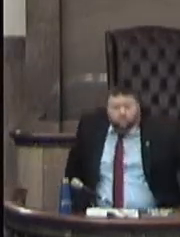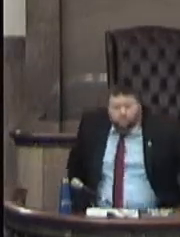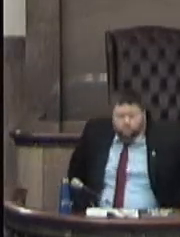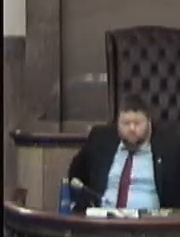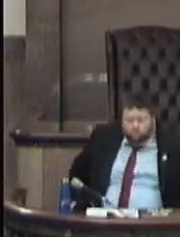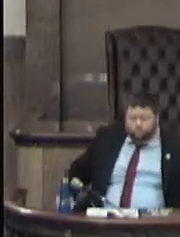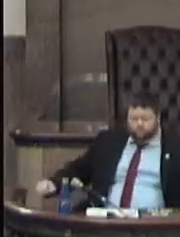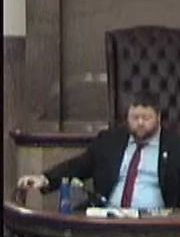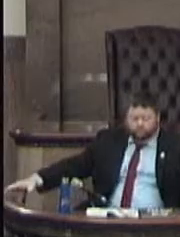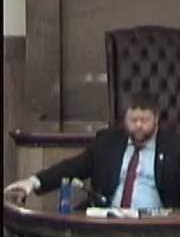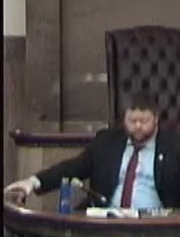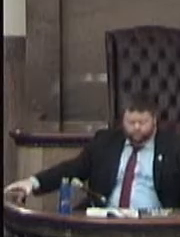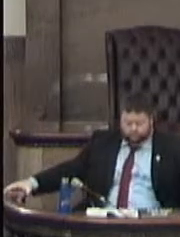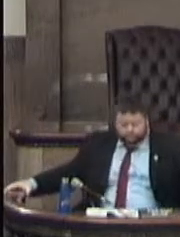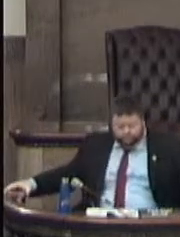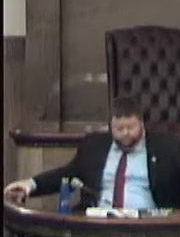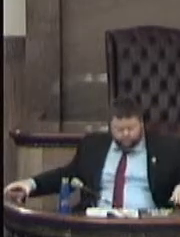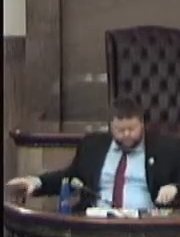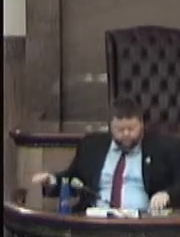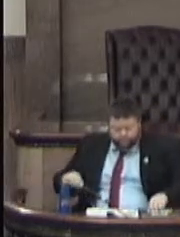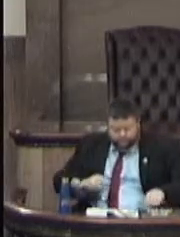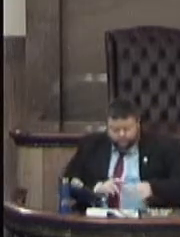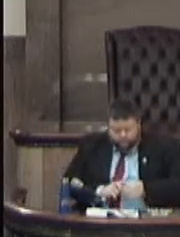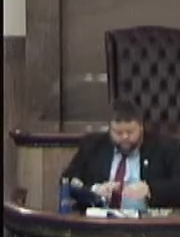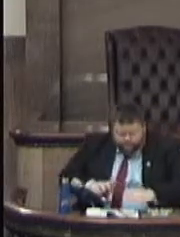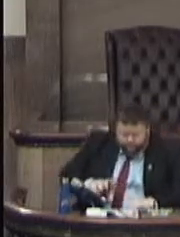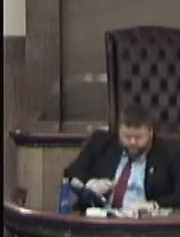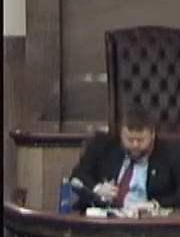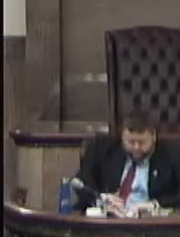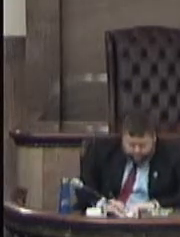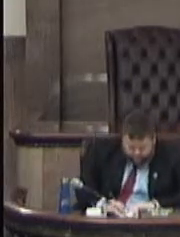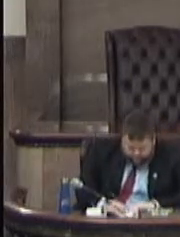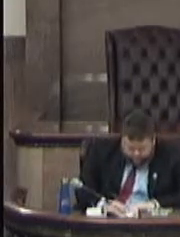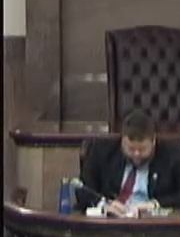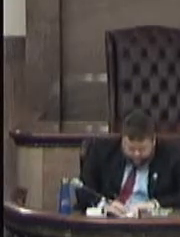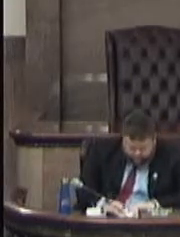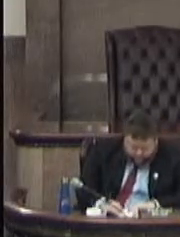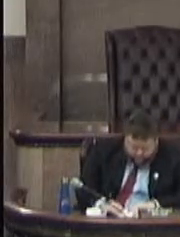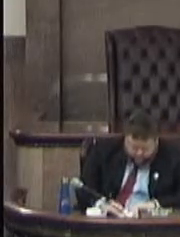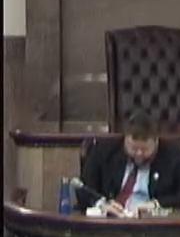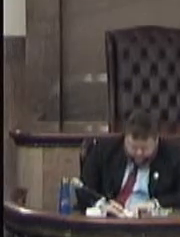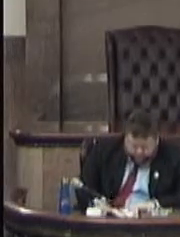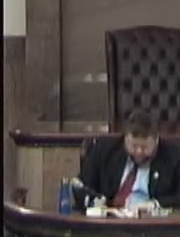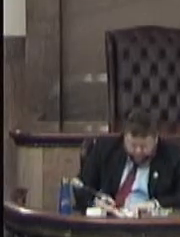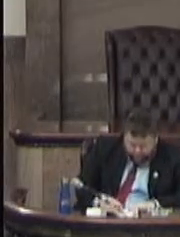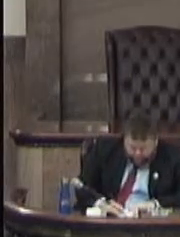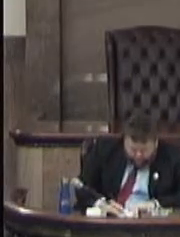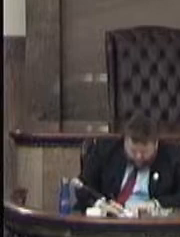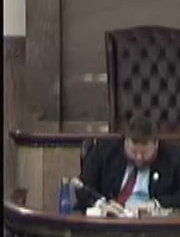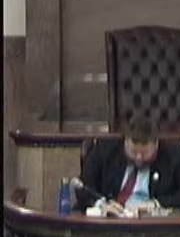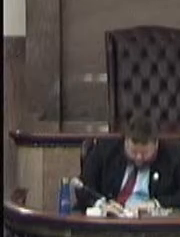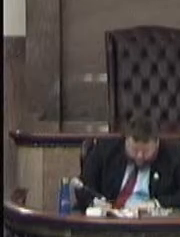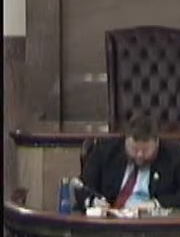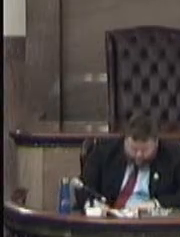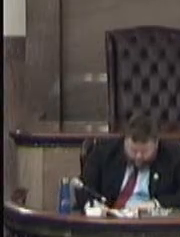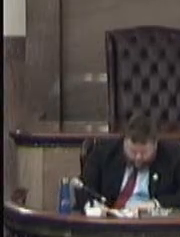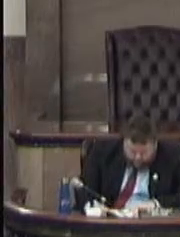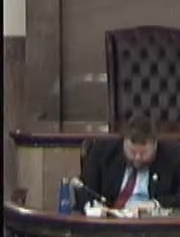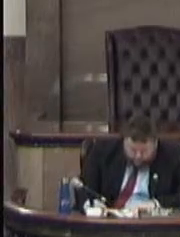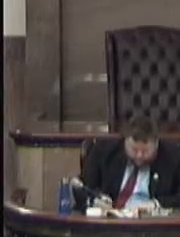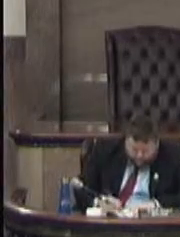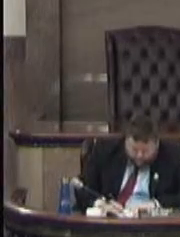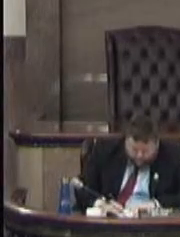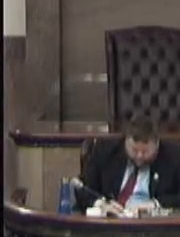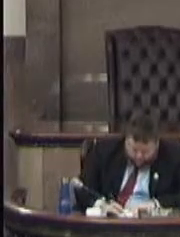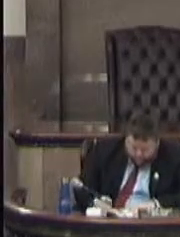submitted. There is a hearing loop in place tonight to assist those who are hearing impaired. Anyone requiring assistance should inquire in the